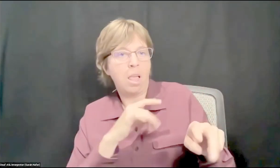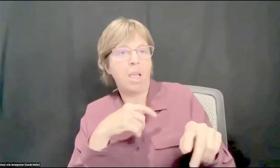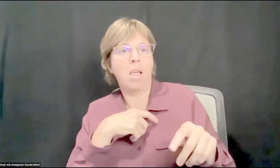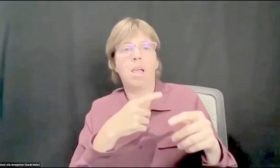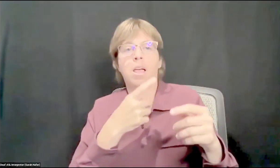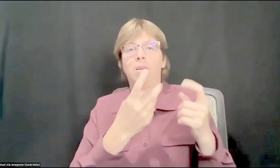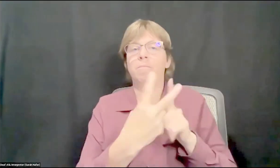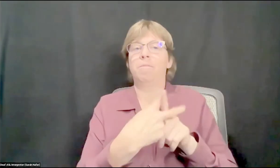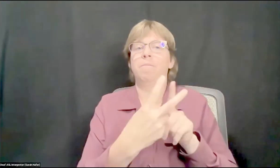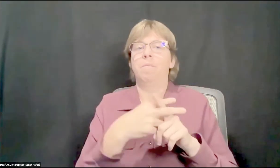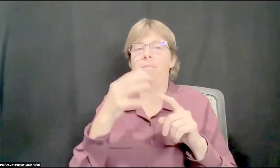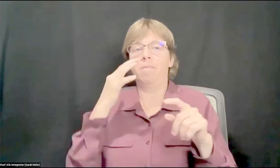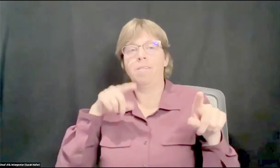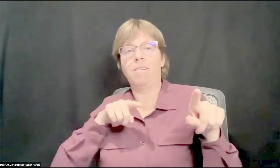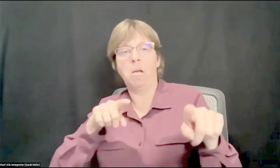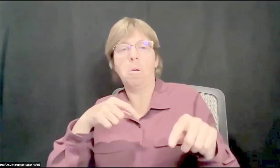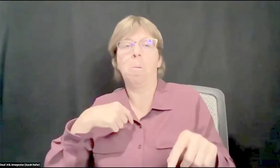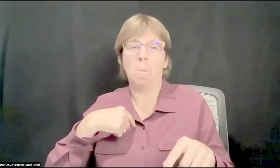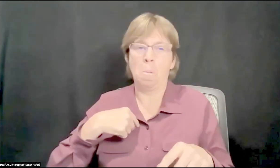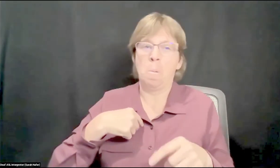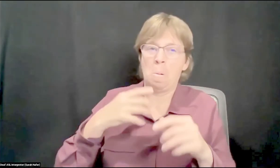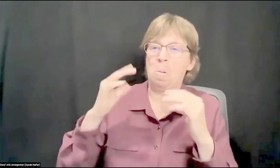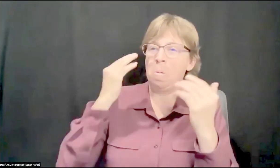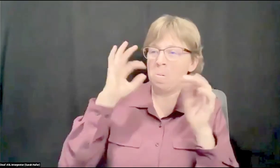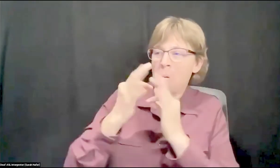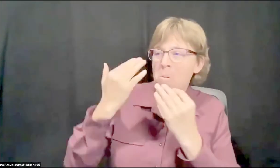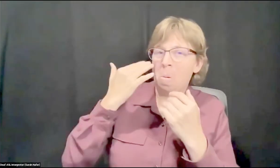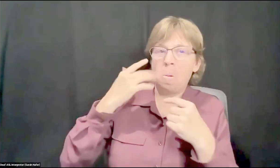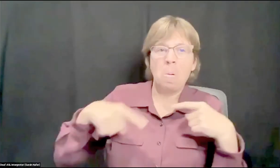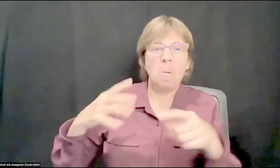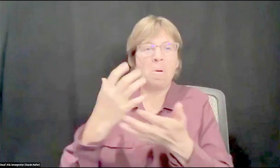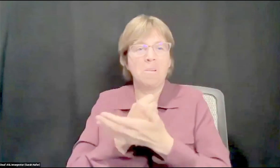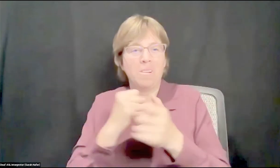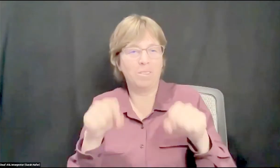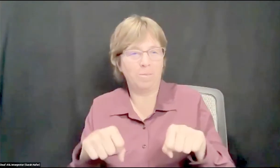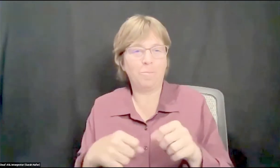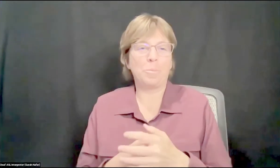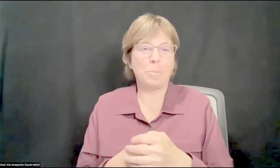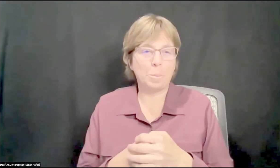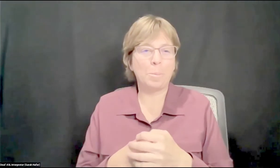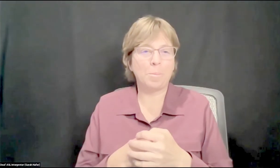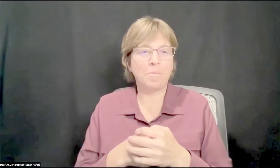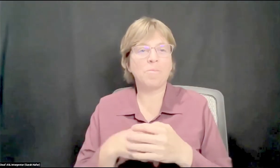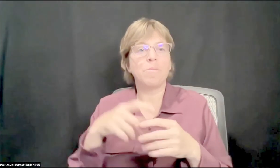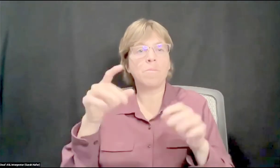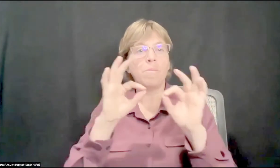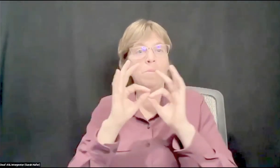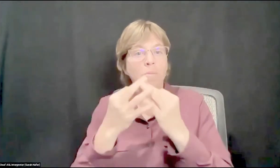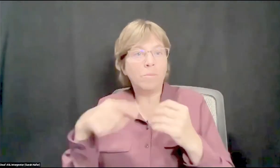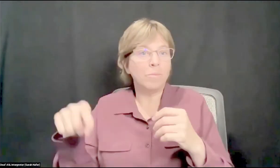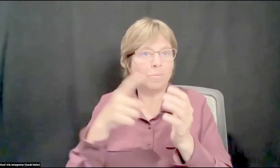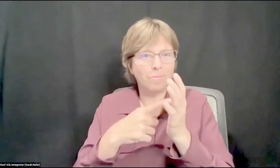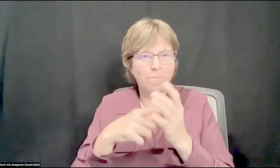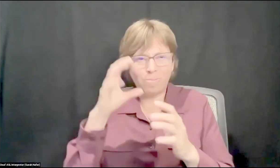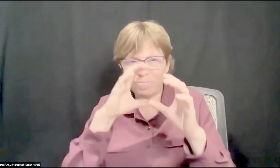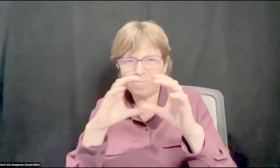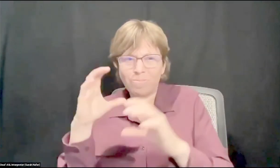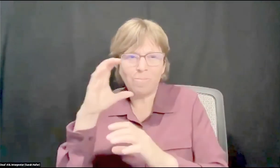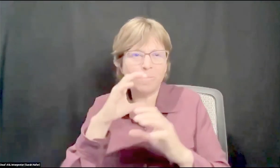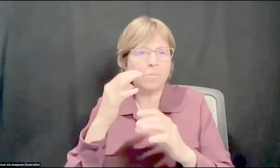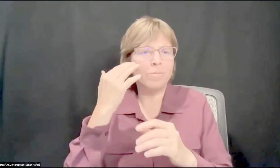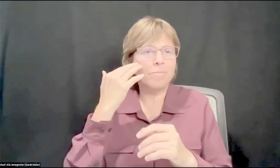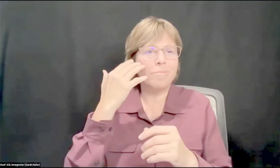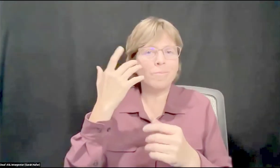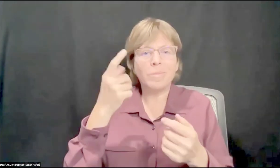oftentimes it's more than one thing, and we have great community partners to connect you to whatever your family